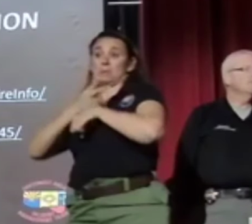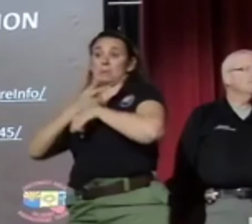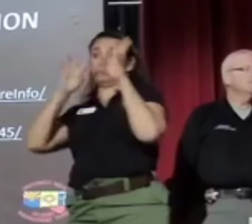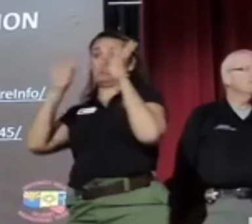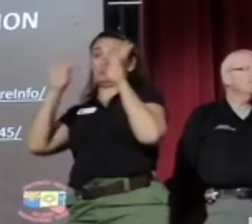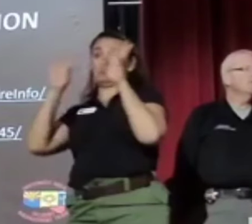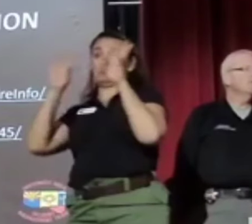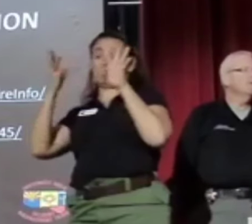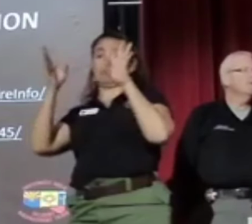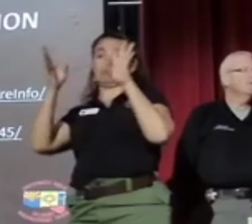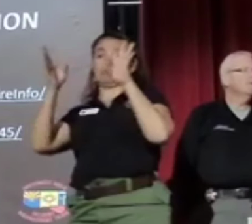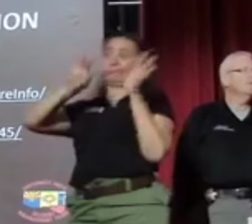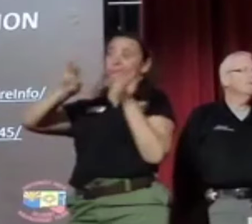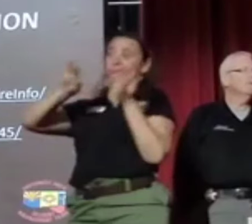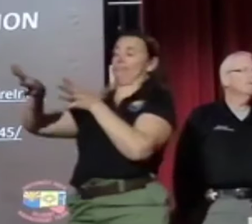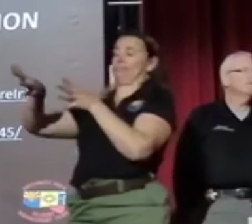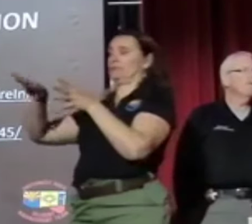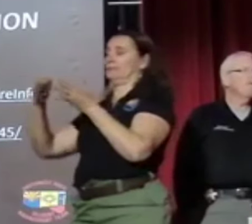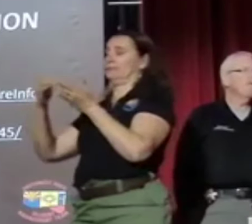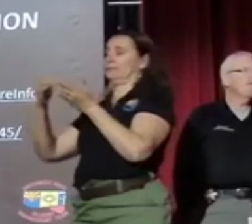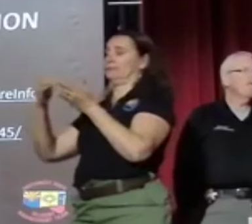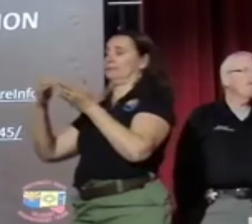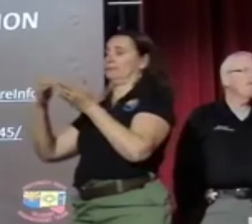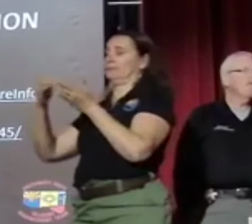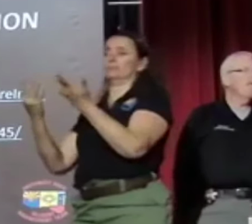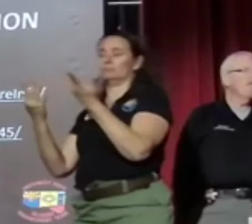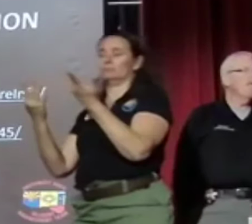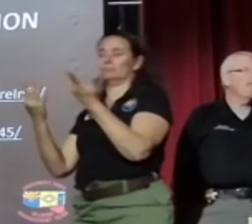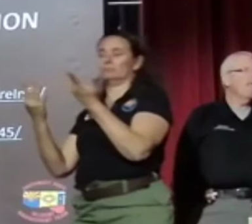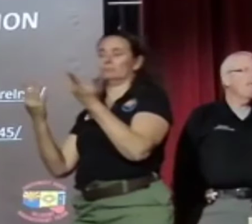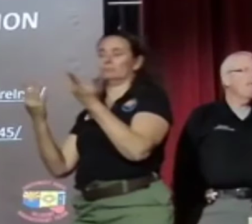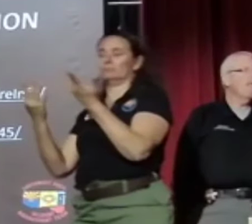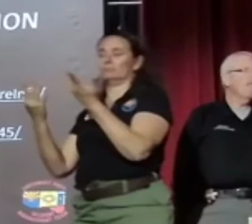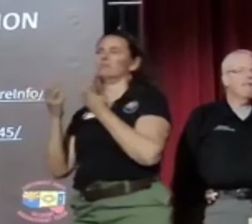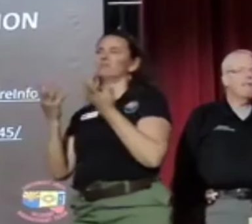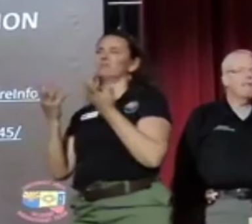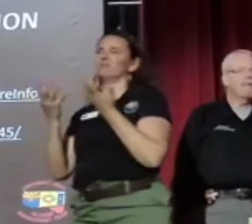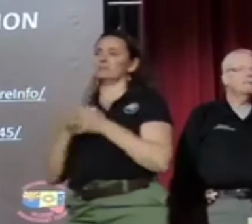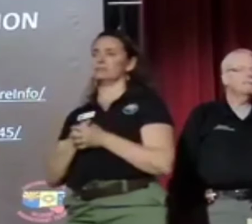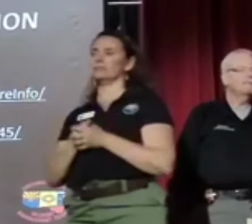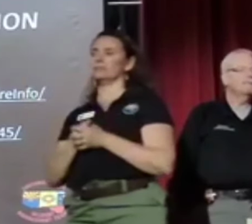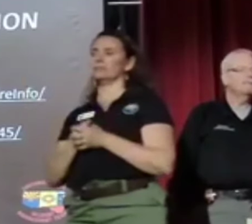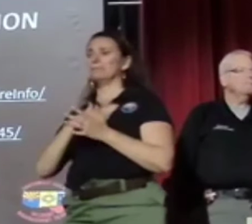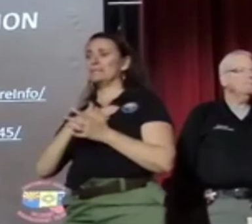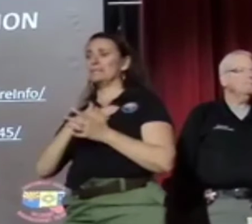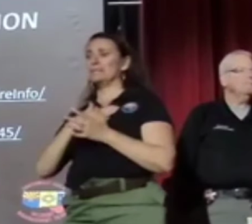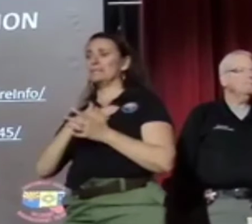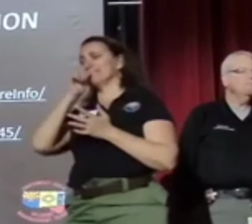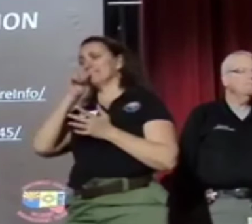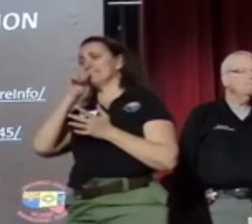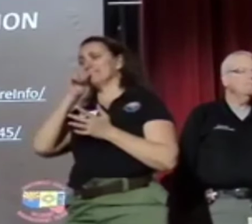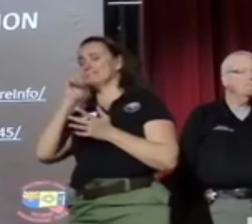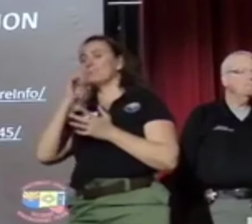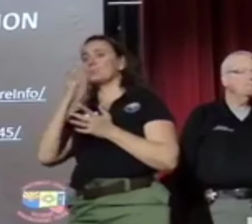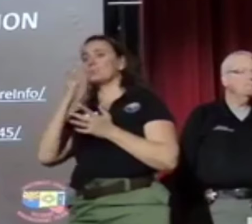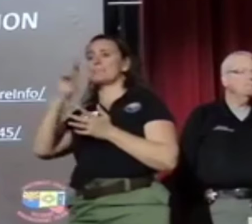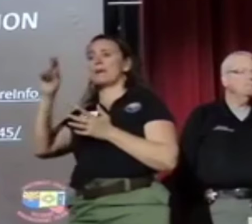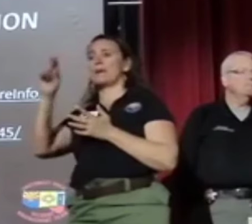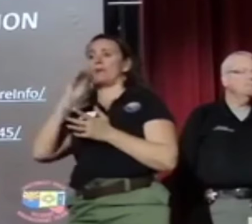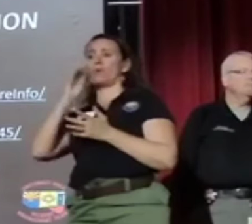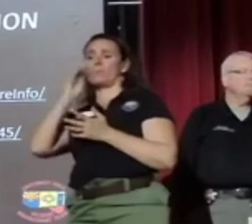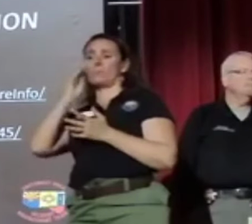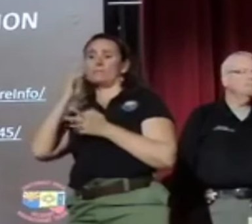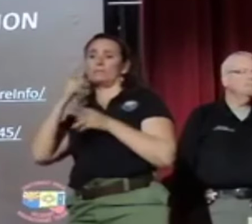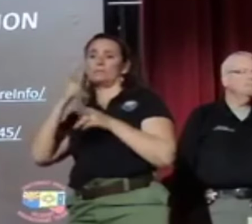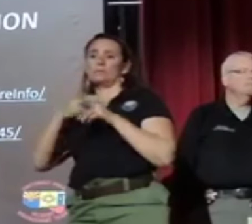and anything happens, the communities can be in extreme danger. So please just bear with us. We want to get you home as soon as we can.